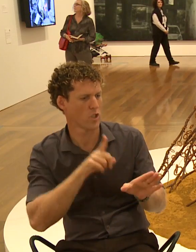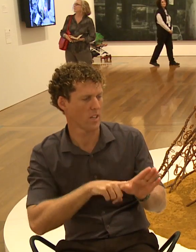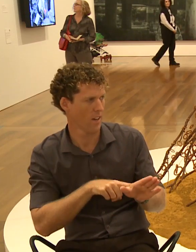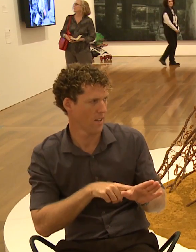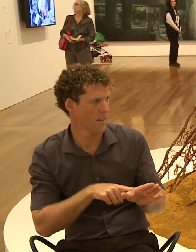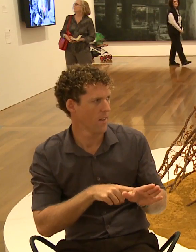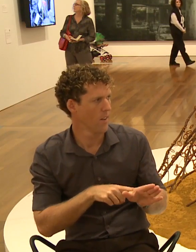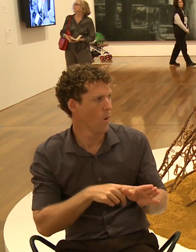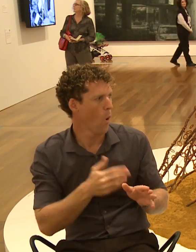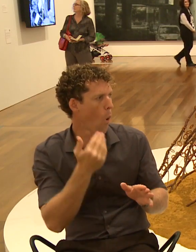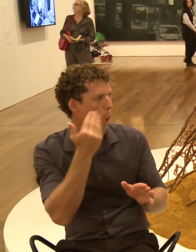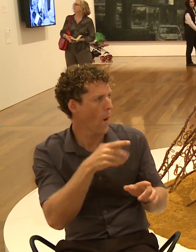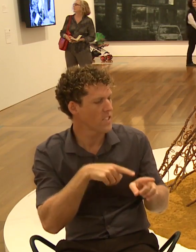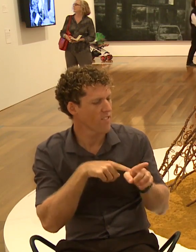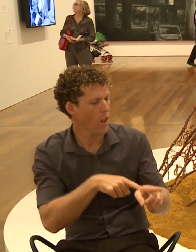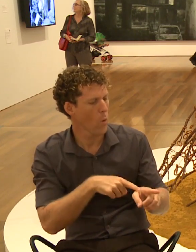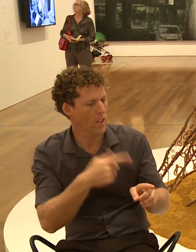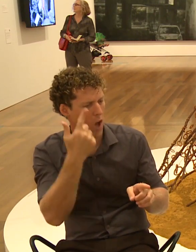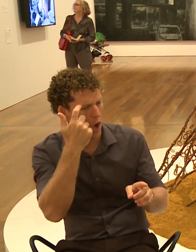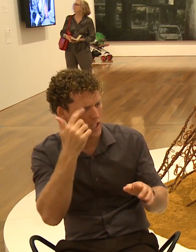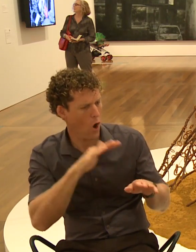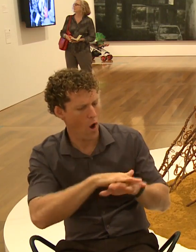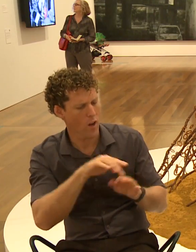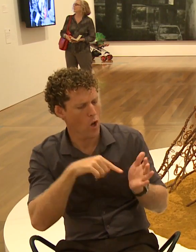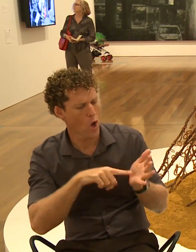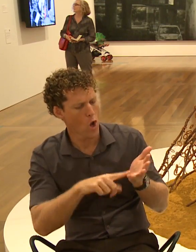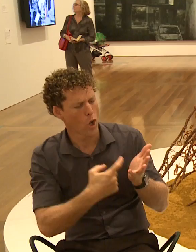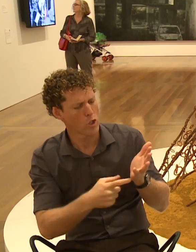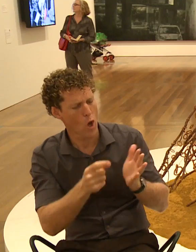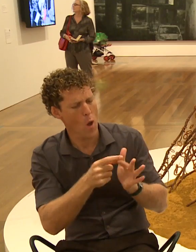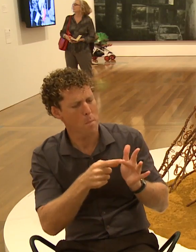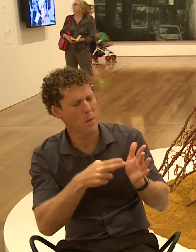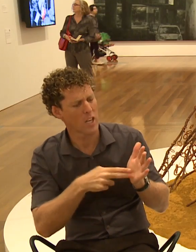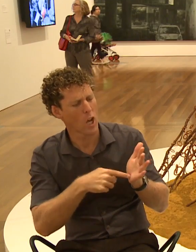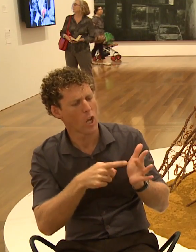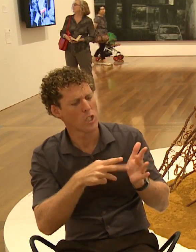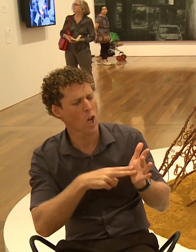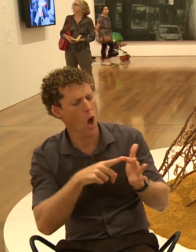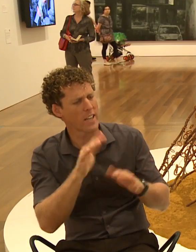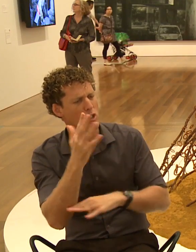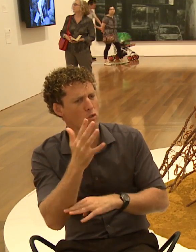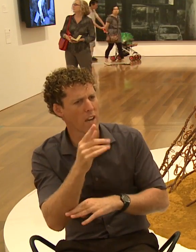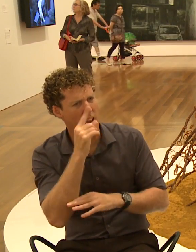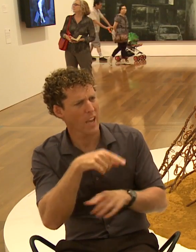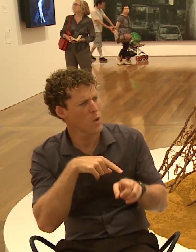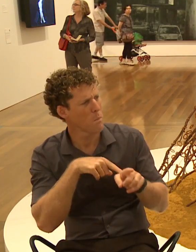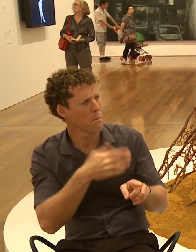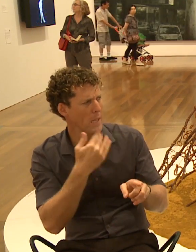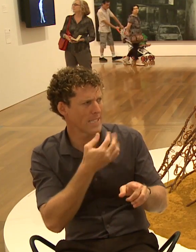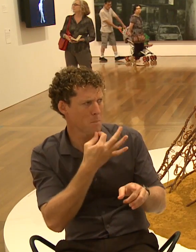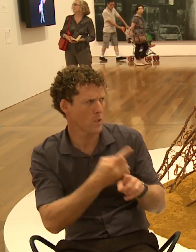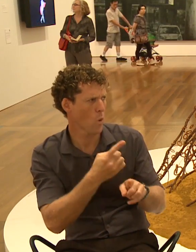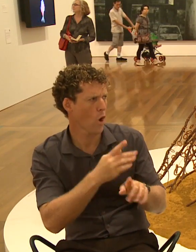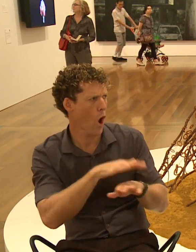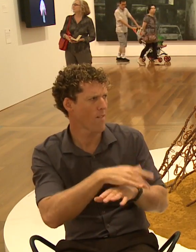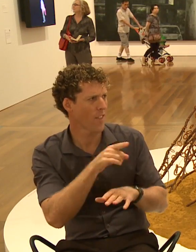it always was based on the idea of the turpentine tree. And could you just say something about that and the,